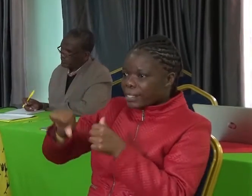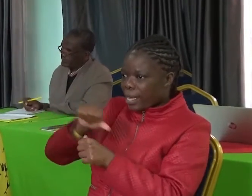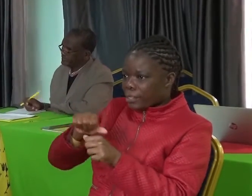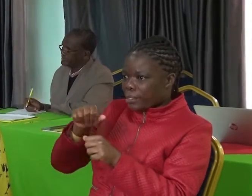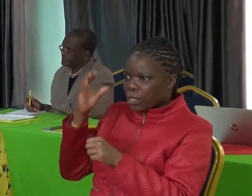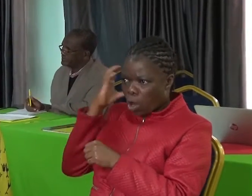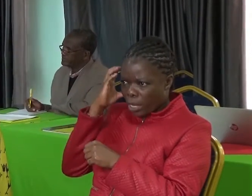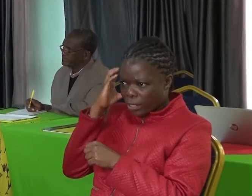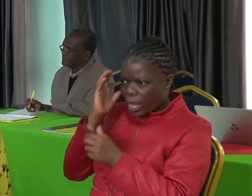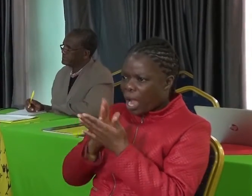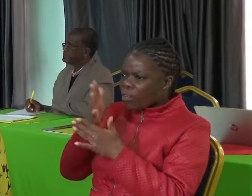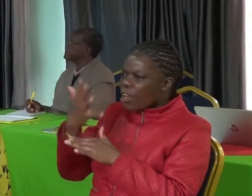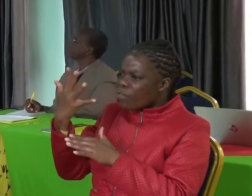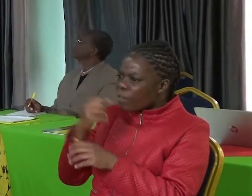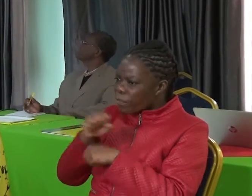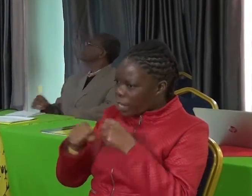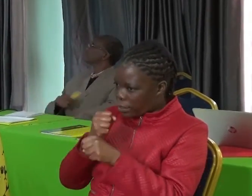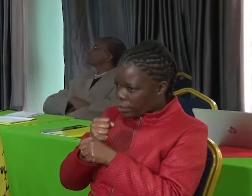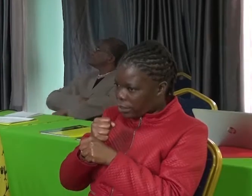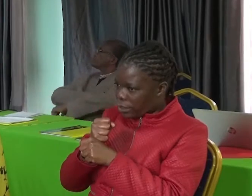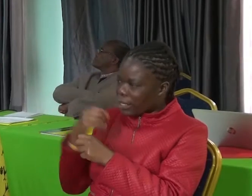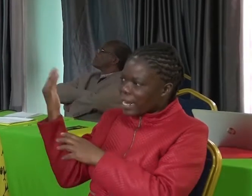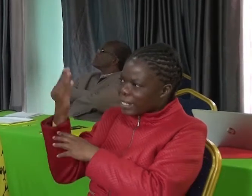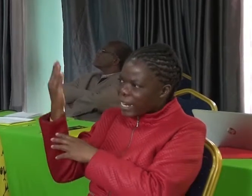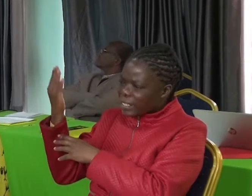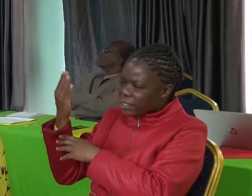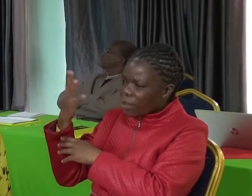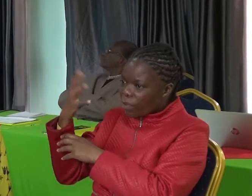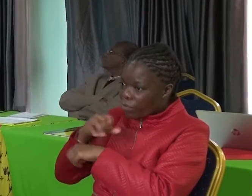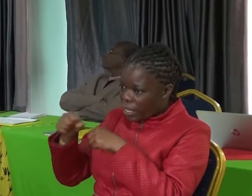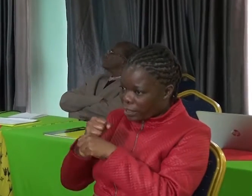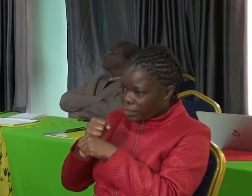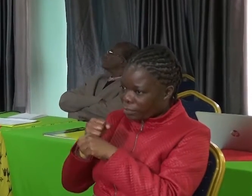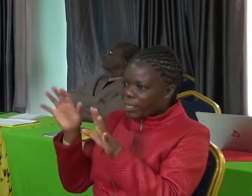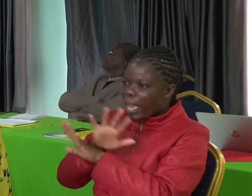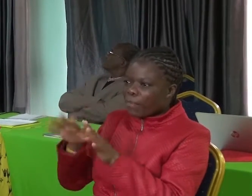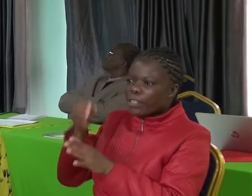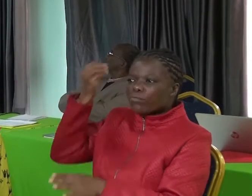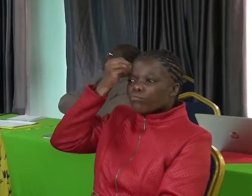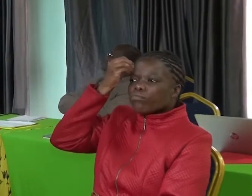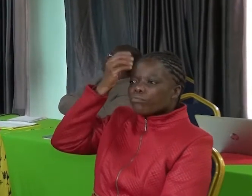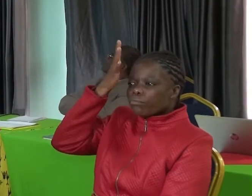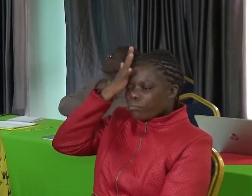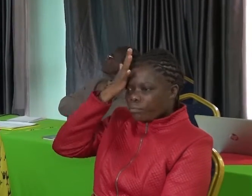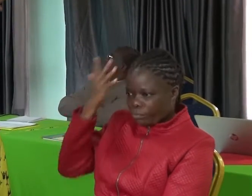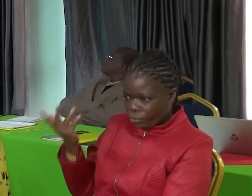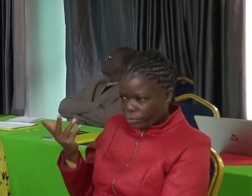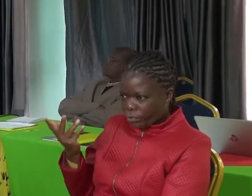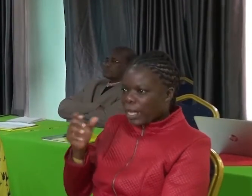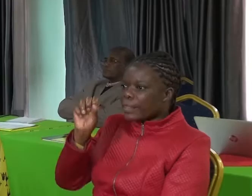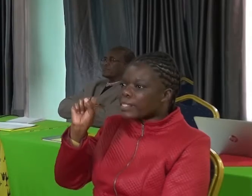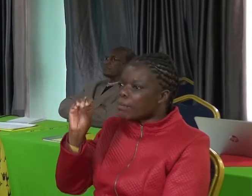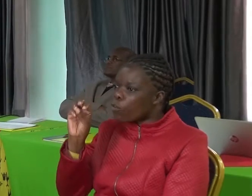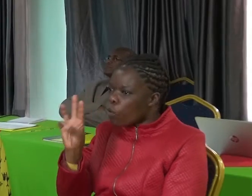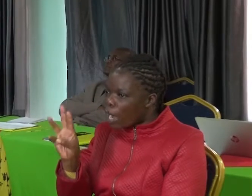a lecturer, everything was in my head. The scheme of work book was a black book with black cover. I kept